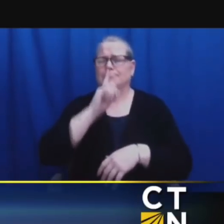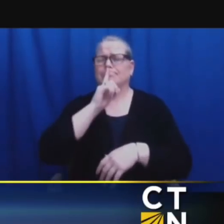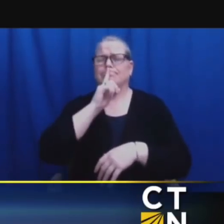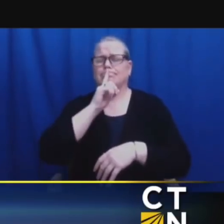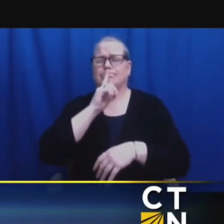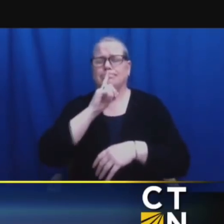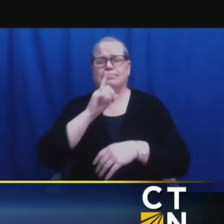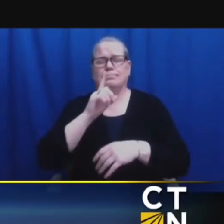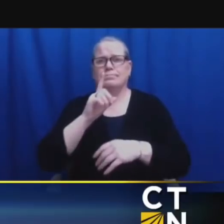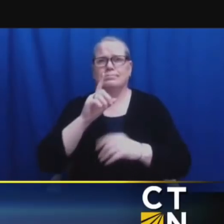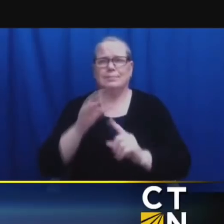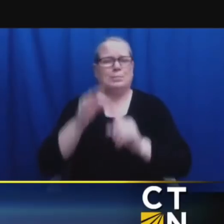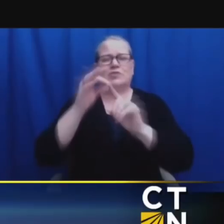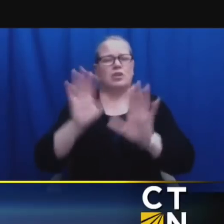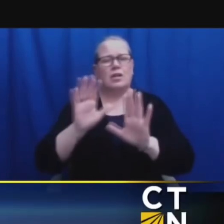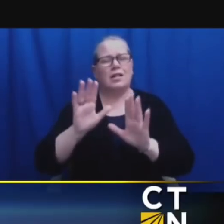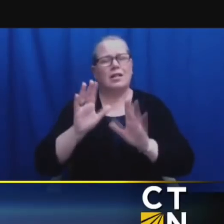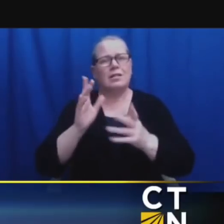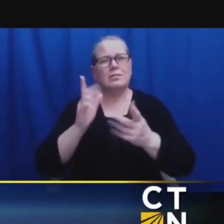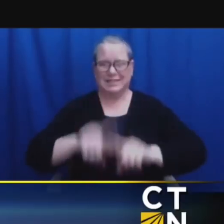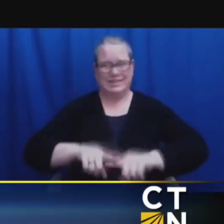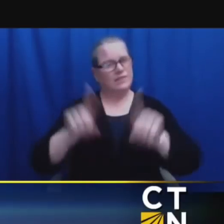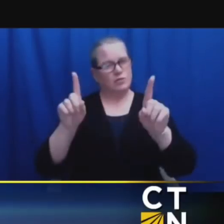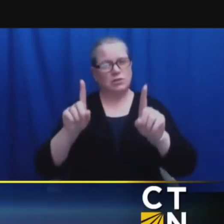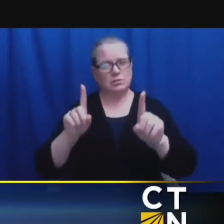Some important points are worth